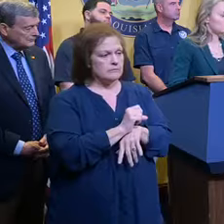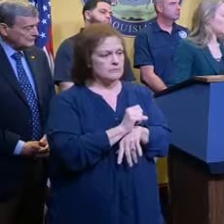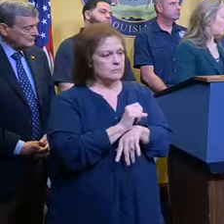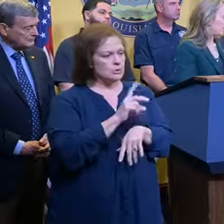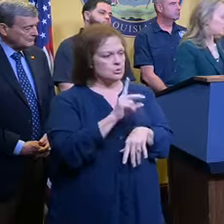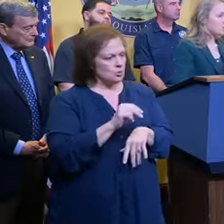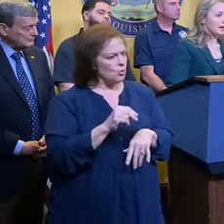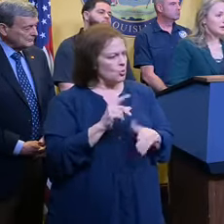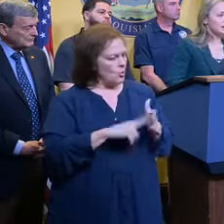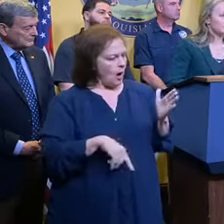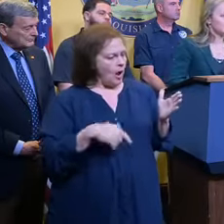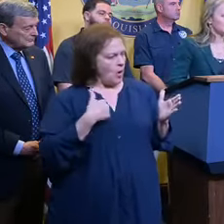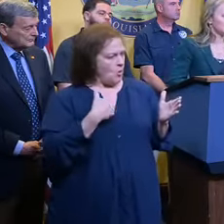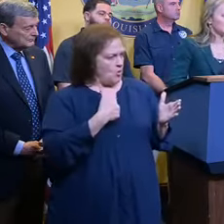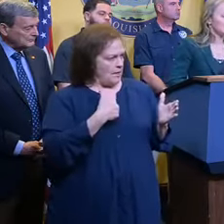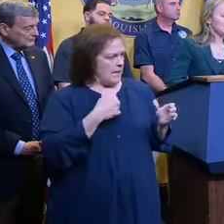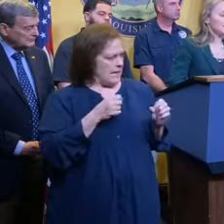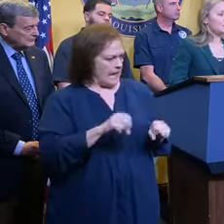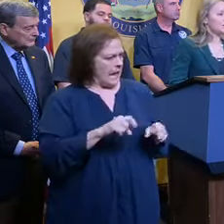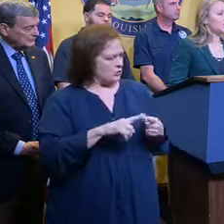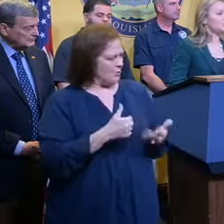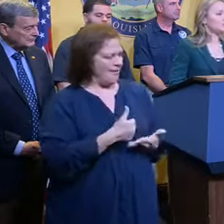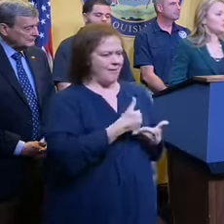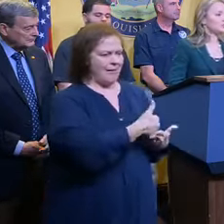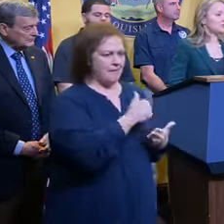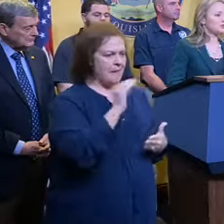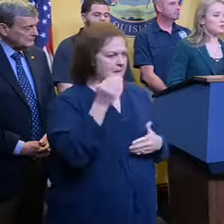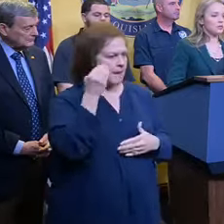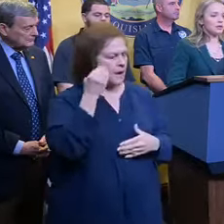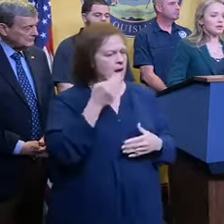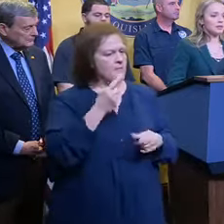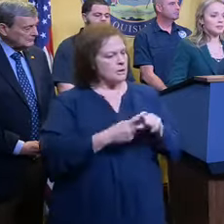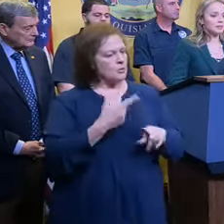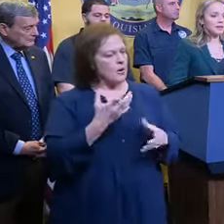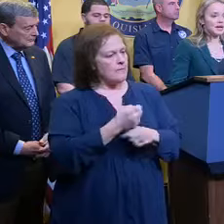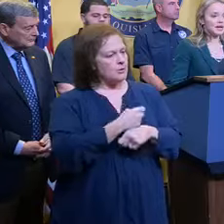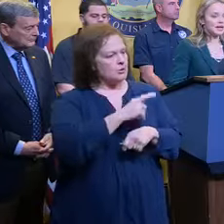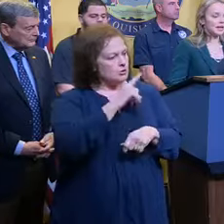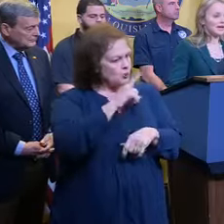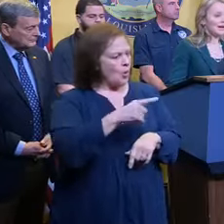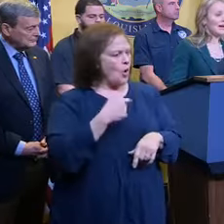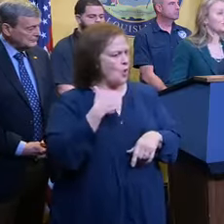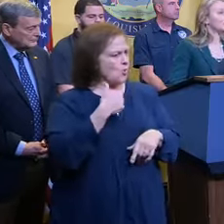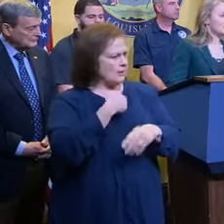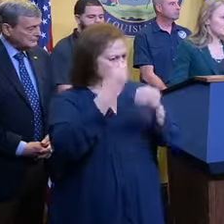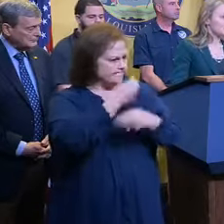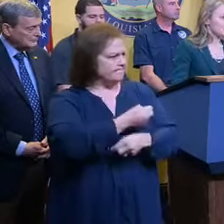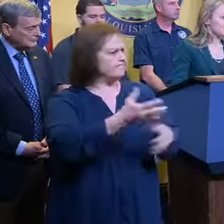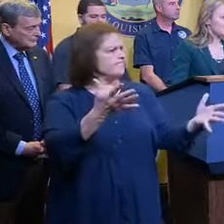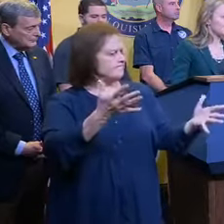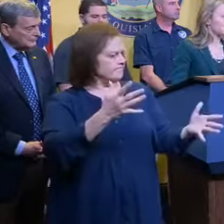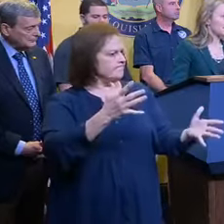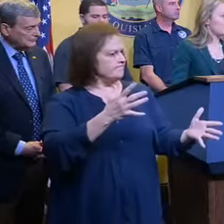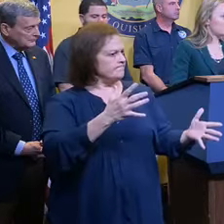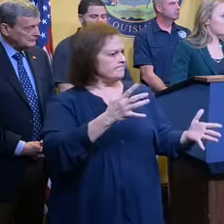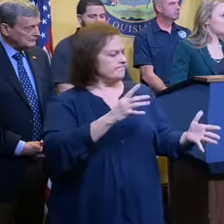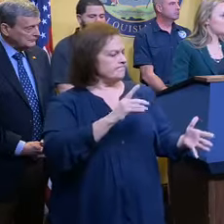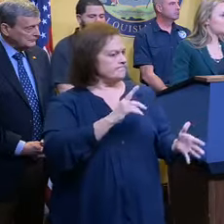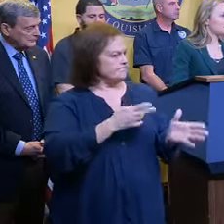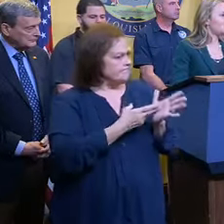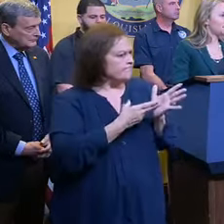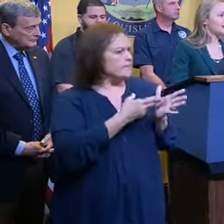of course, back up our mayor and her team, but also to make sure that we are disseminating accurate information, that